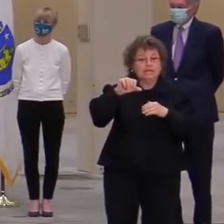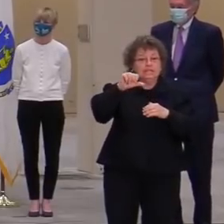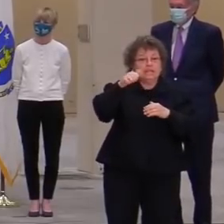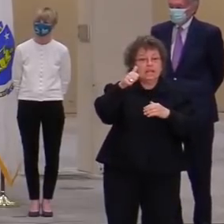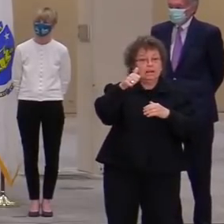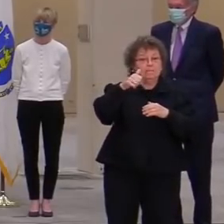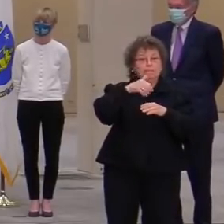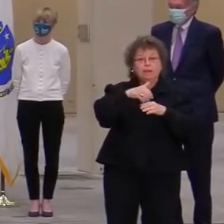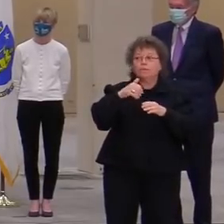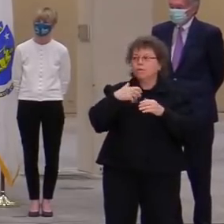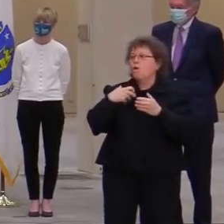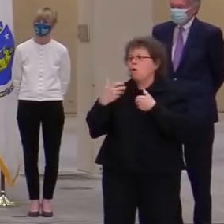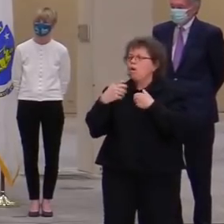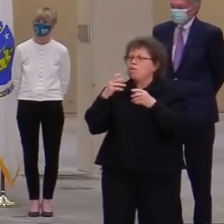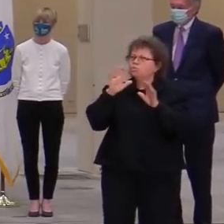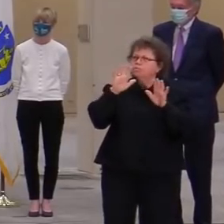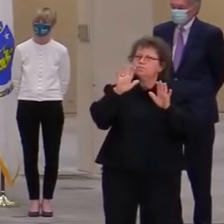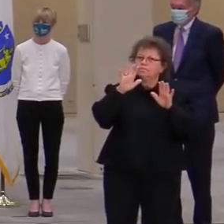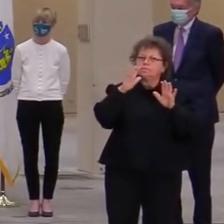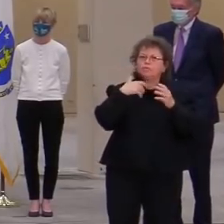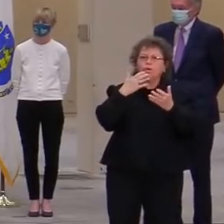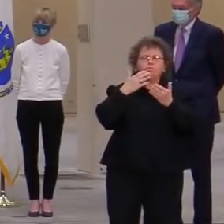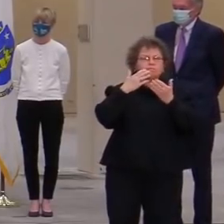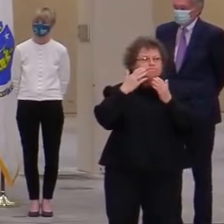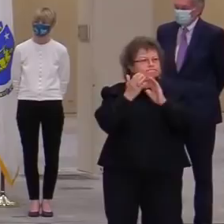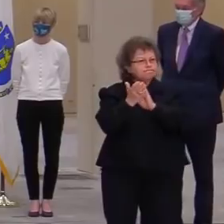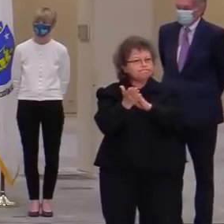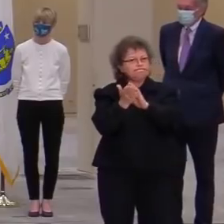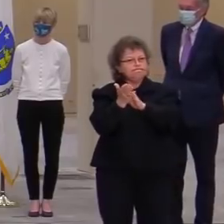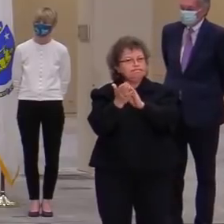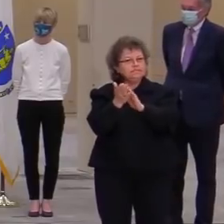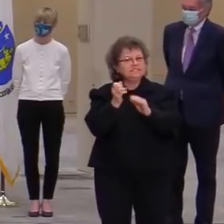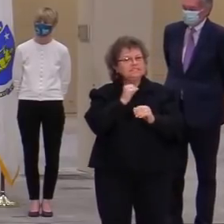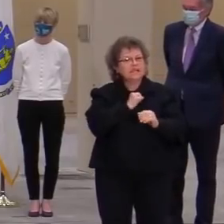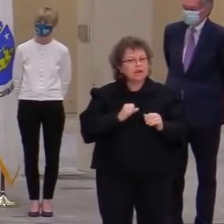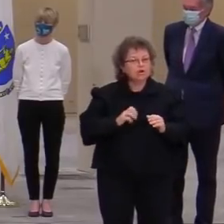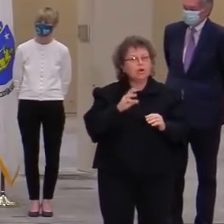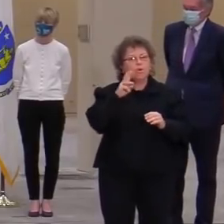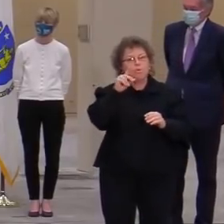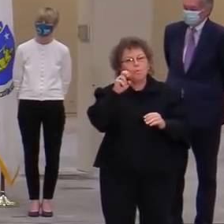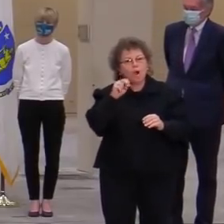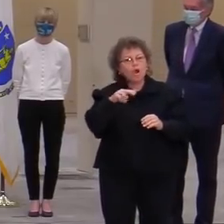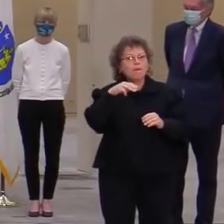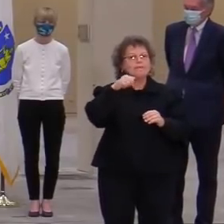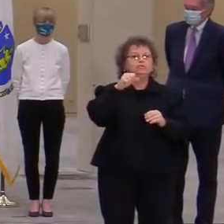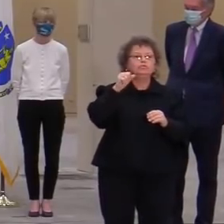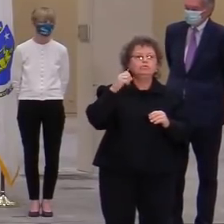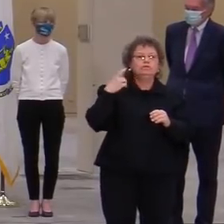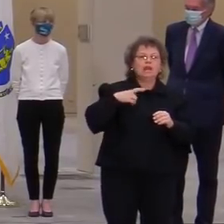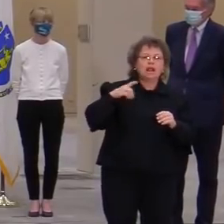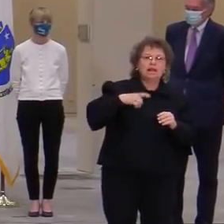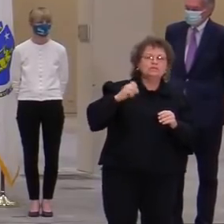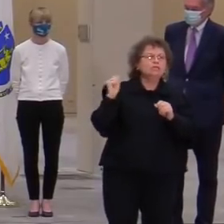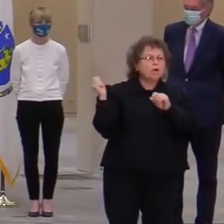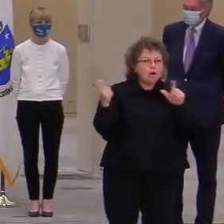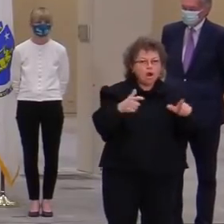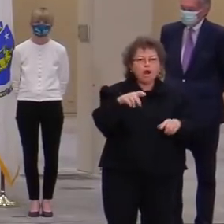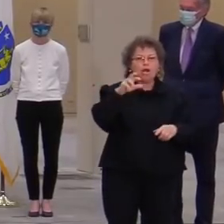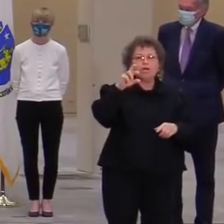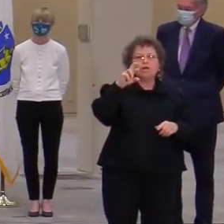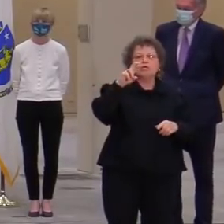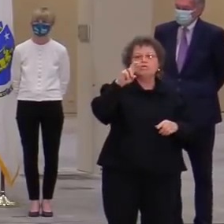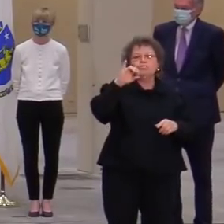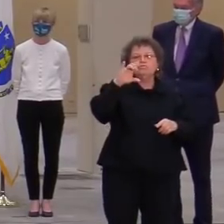to my colleagues in the Massachusetts delegation, Senator Warren in the Senate, but also all of our members. Richie Neal